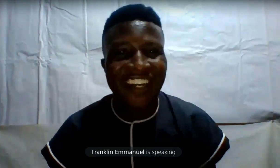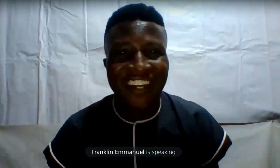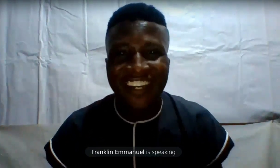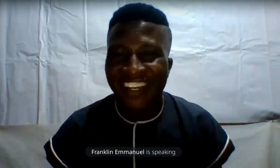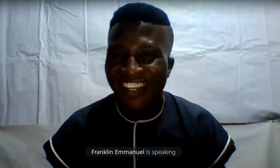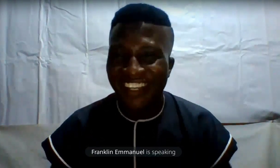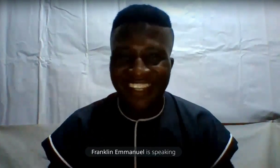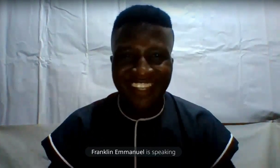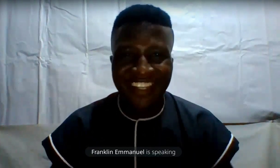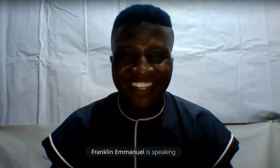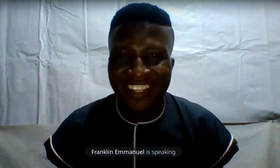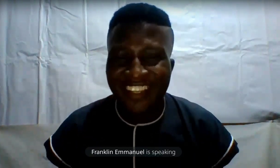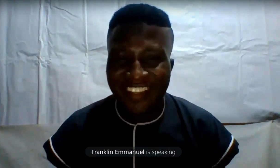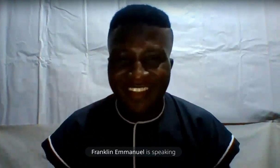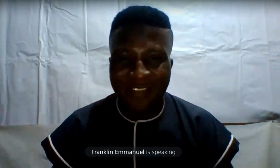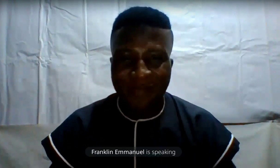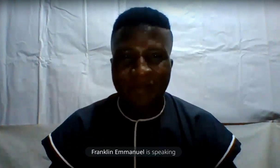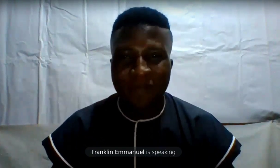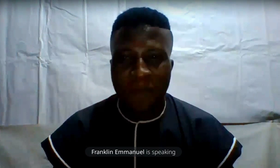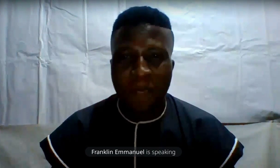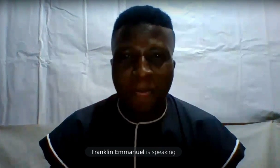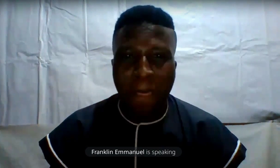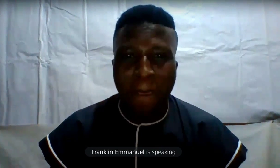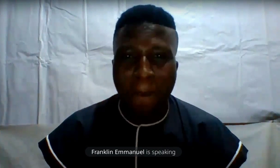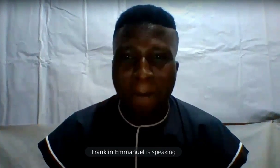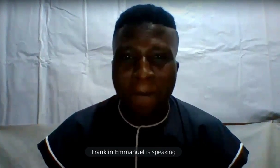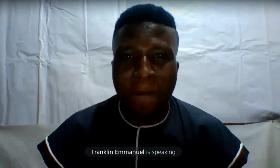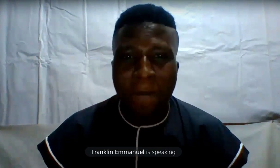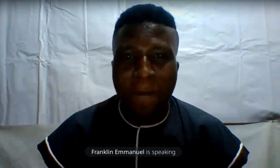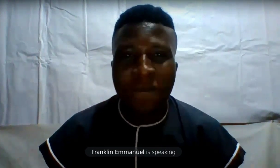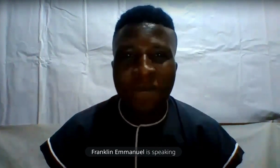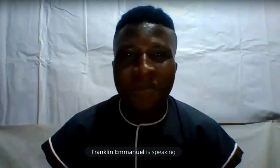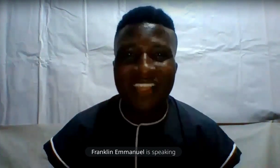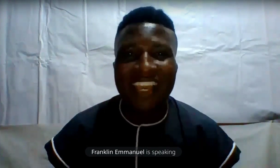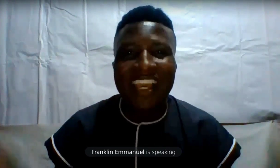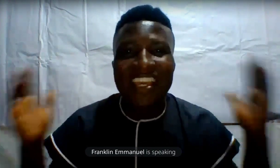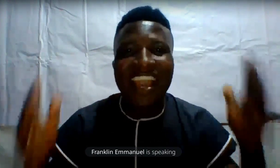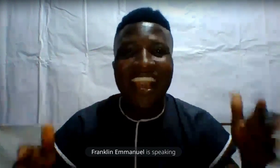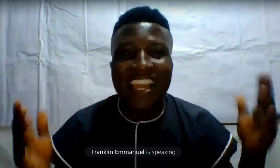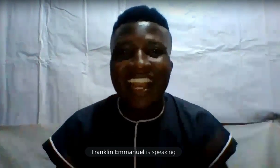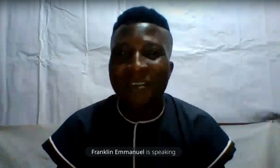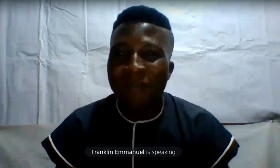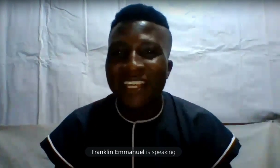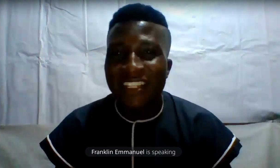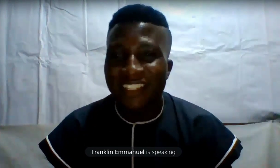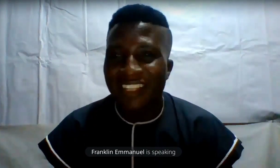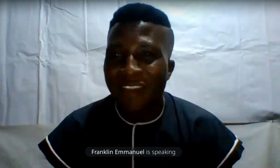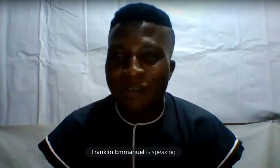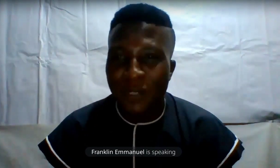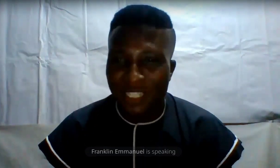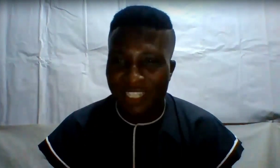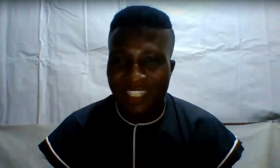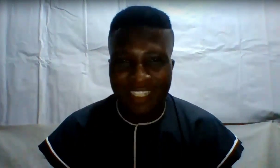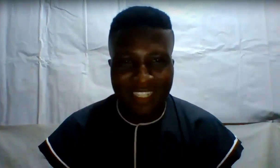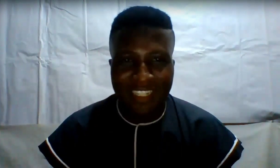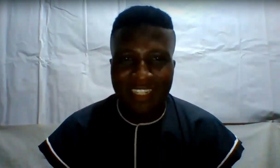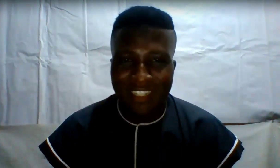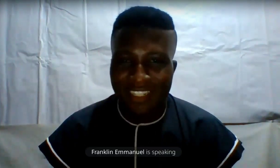sleep. Yeah, please, everybody. Please unmute everyone. So that's